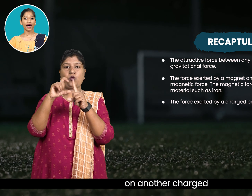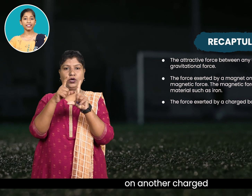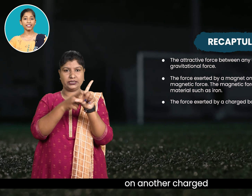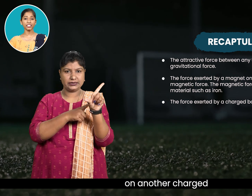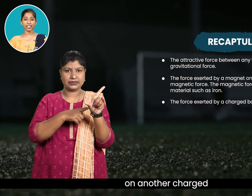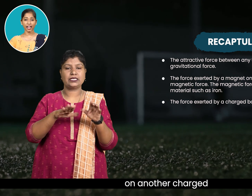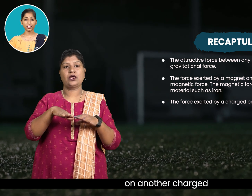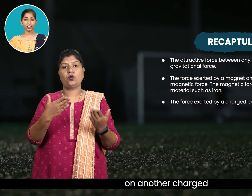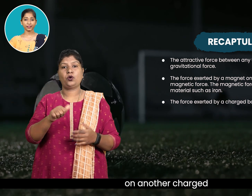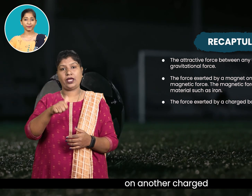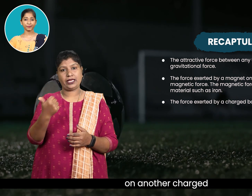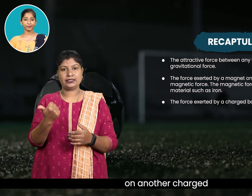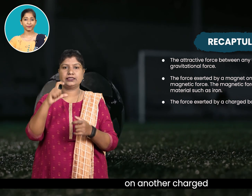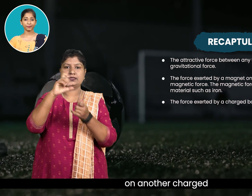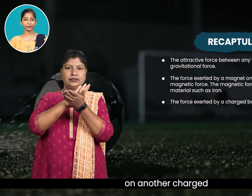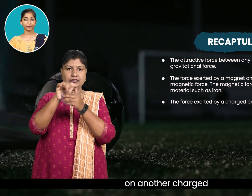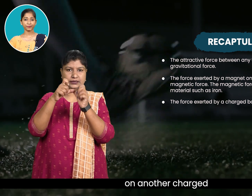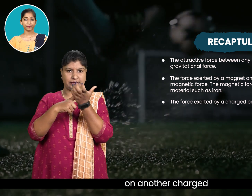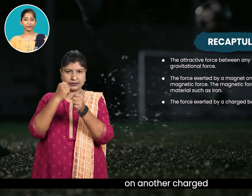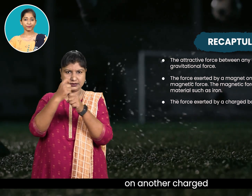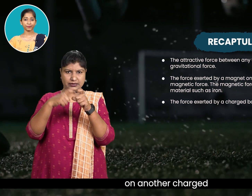on another charged